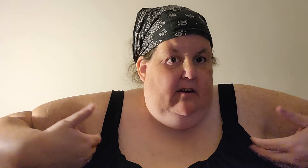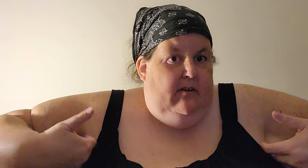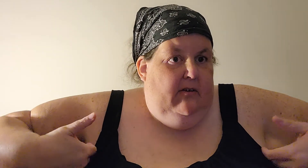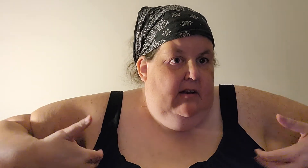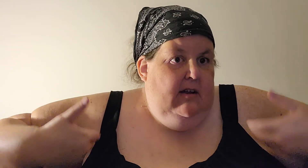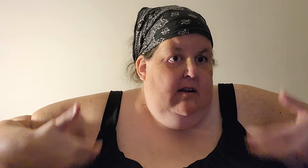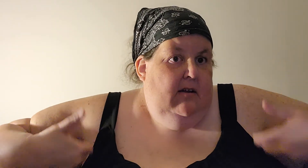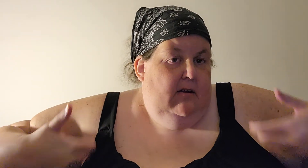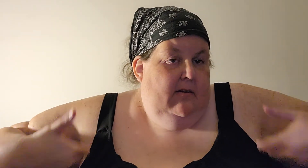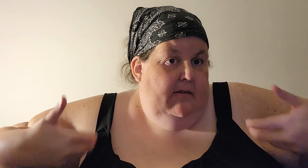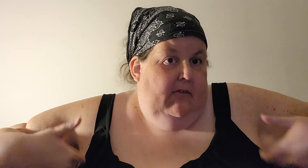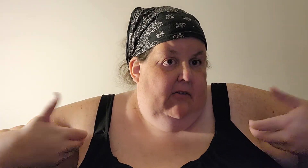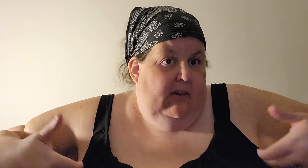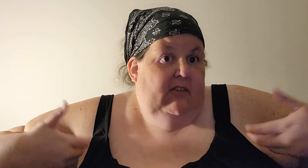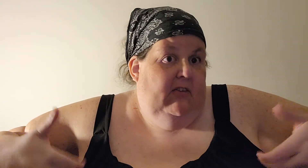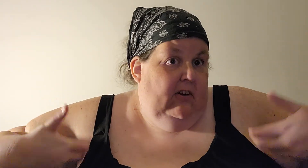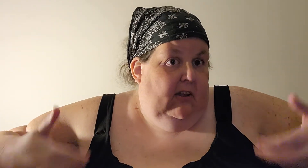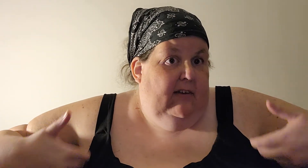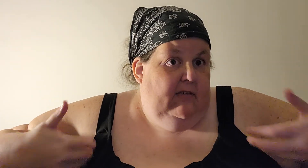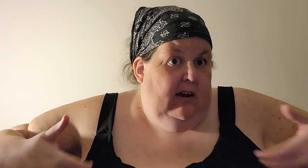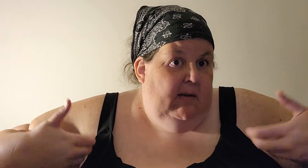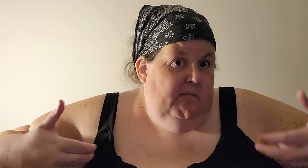know, this in their lifetime.